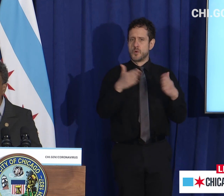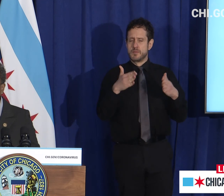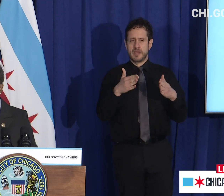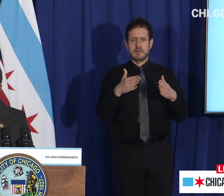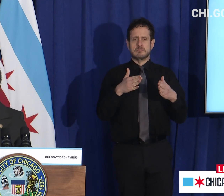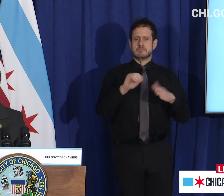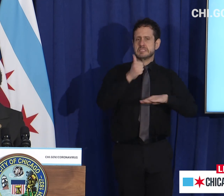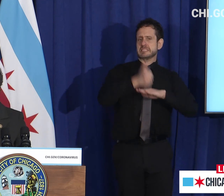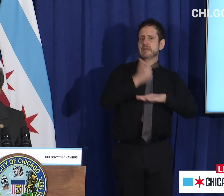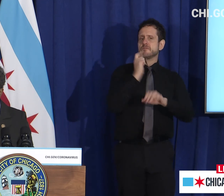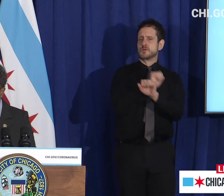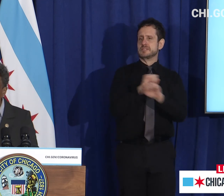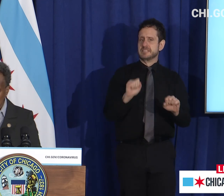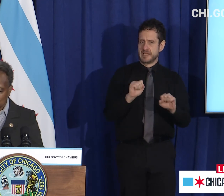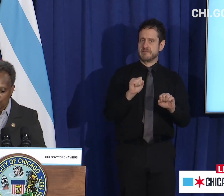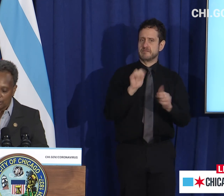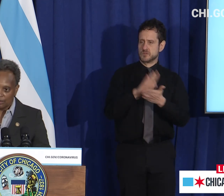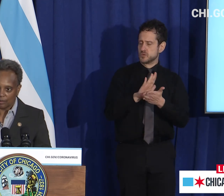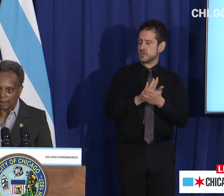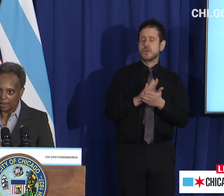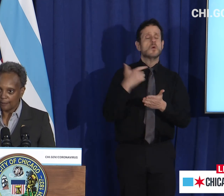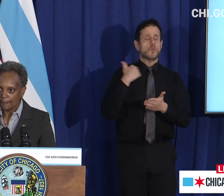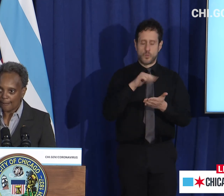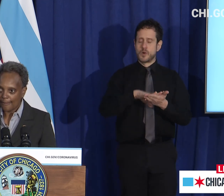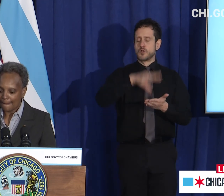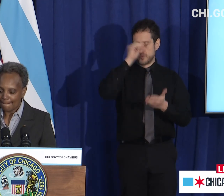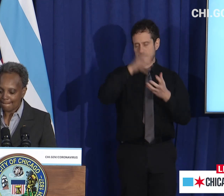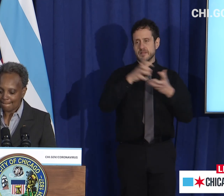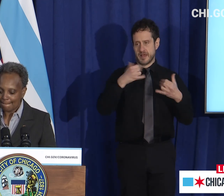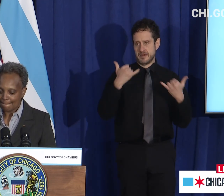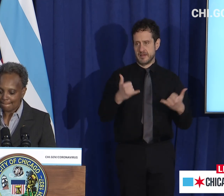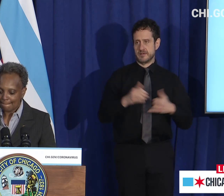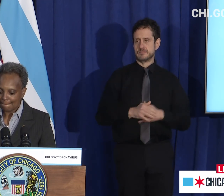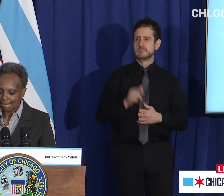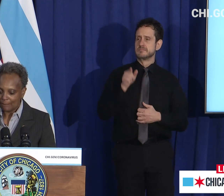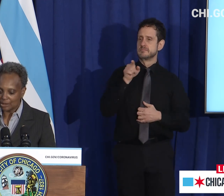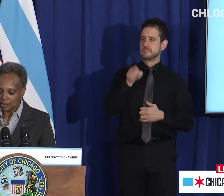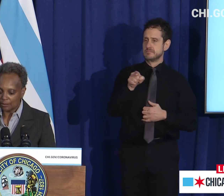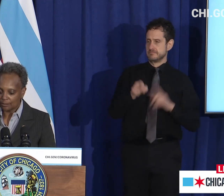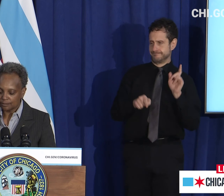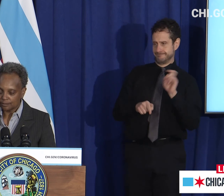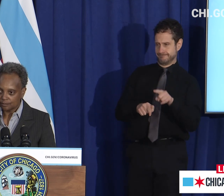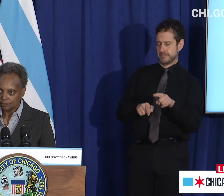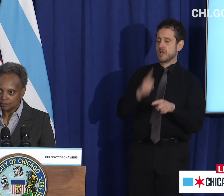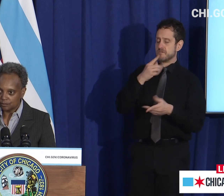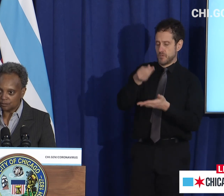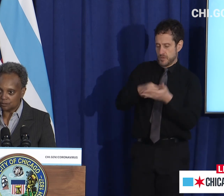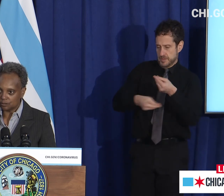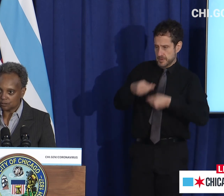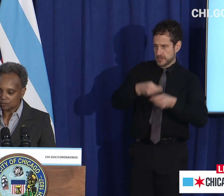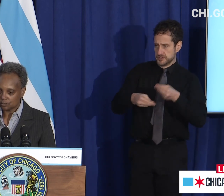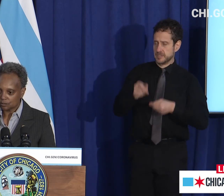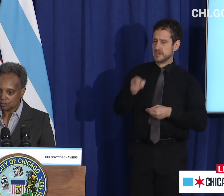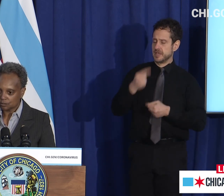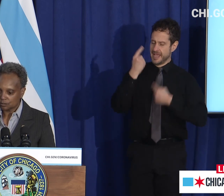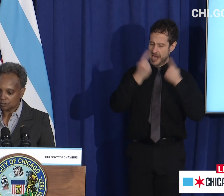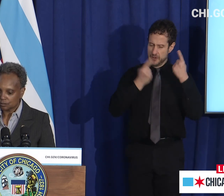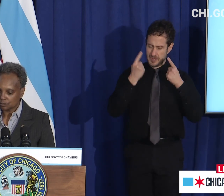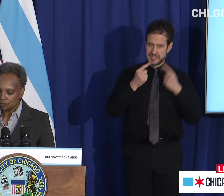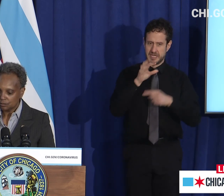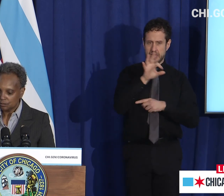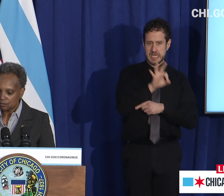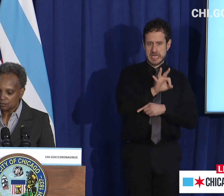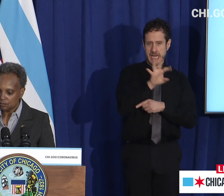that they're taking. So there's a lot to be learned from that. On your budget, Mayor, Yes, can you confirm that you are considering a